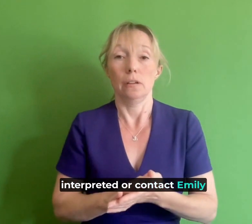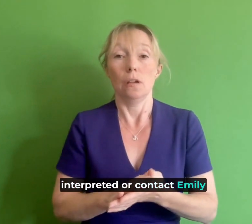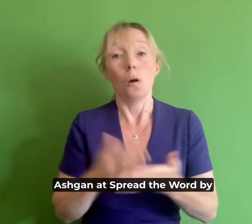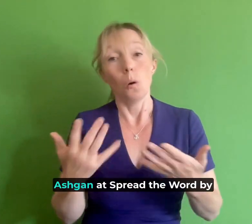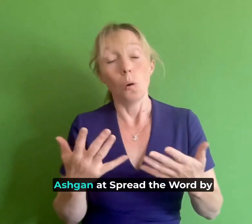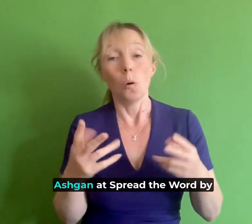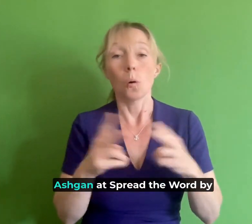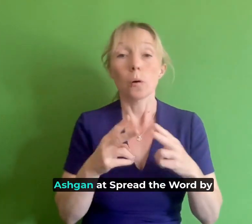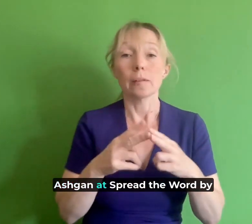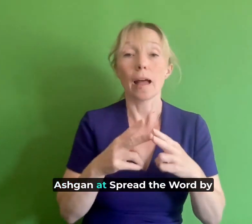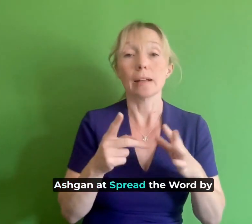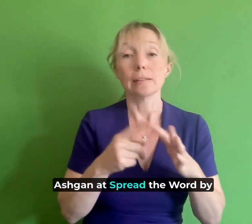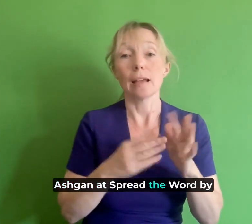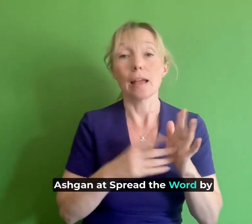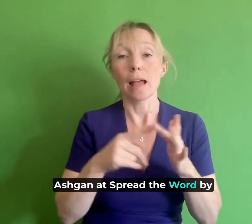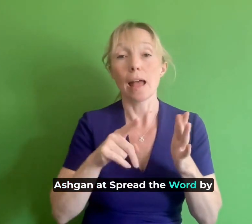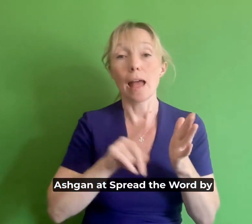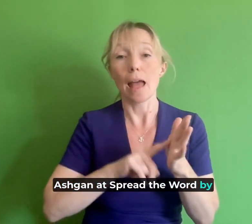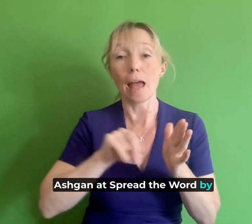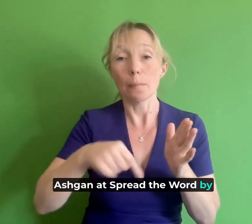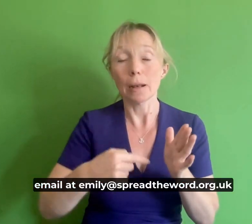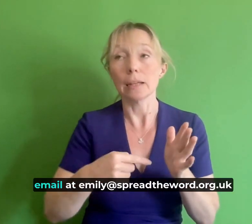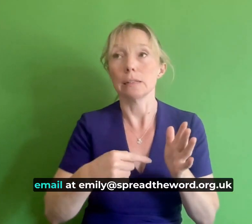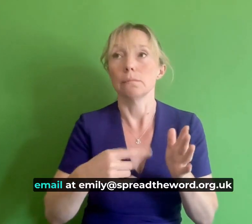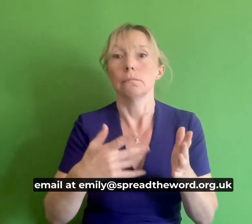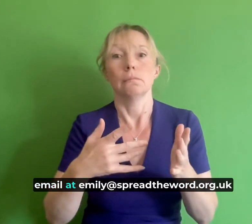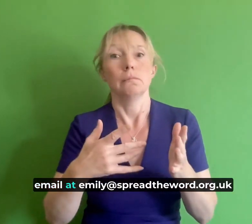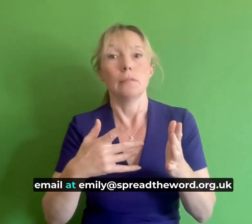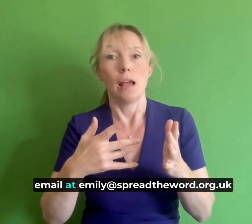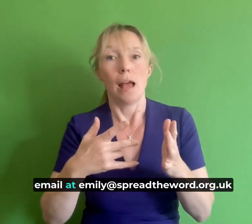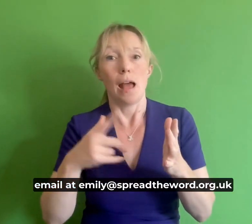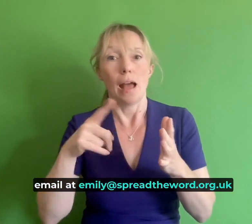Emily Ashgan at Spread the Word by email at